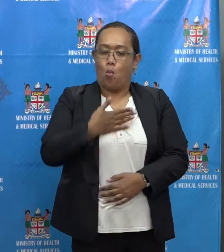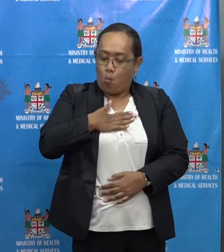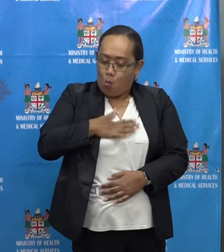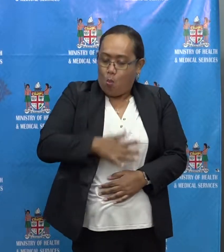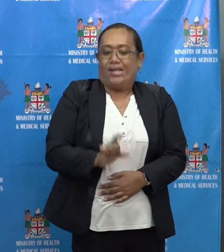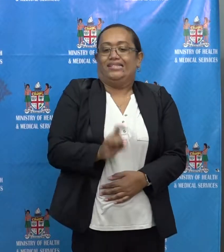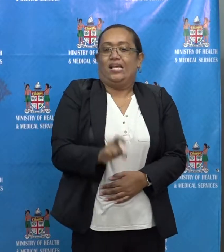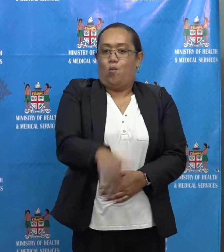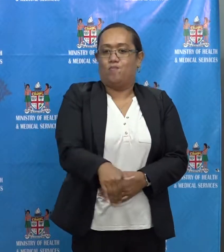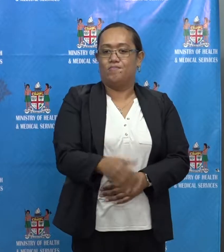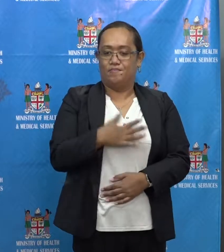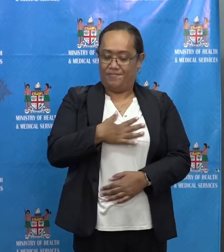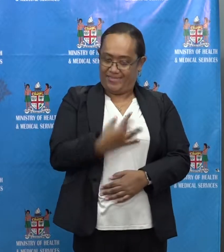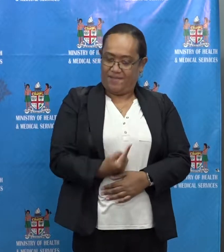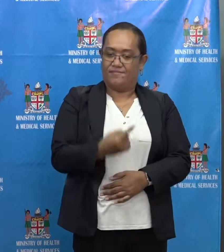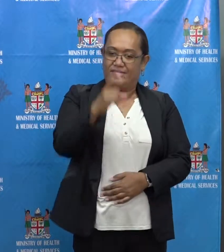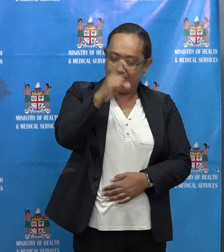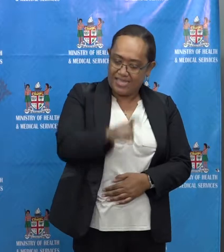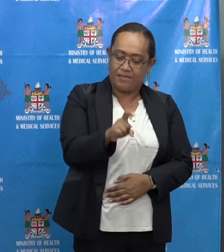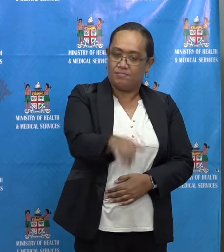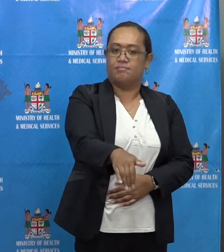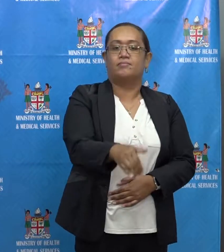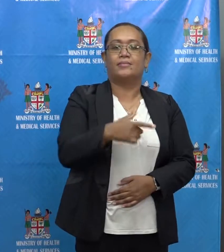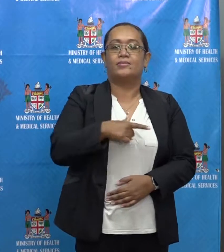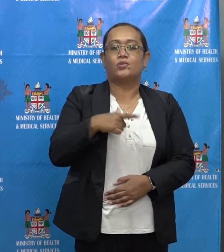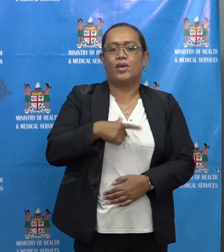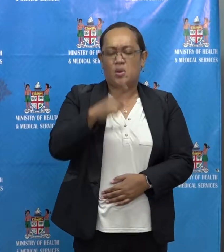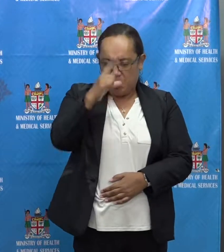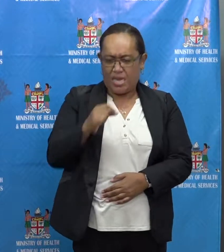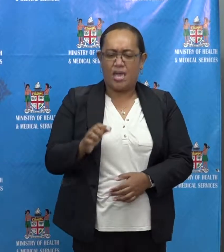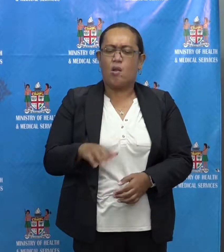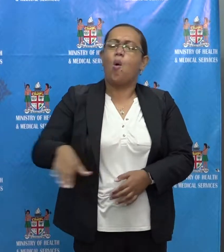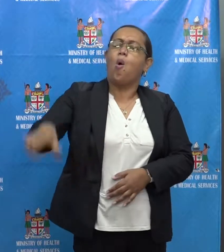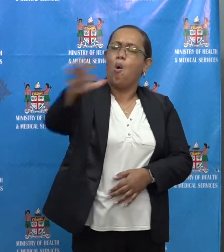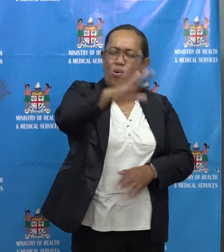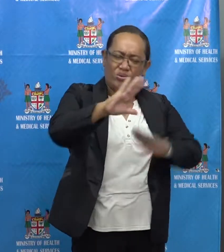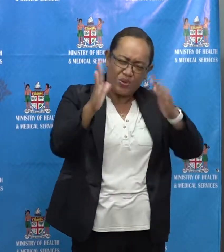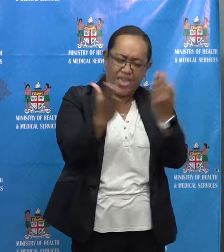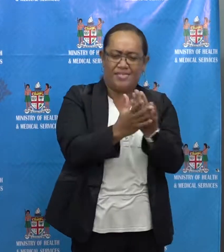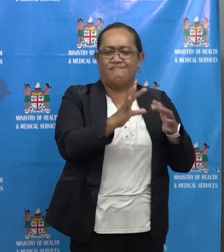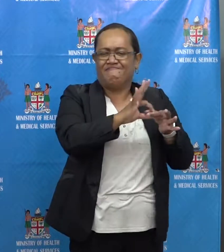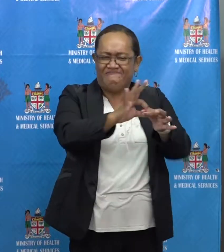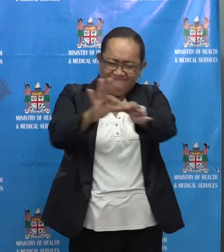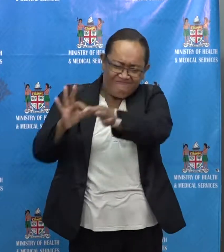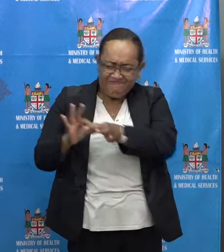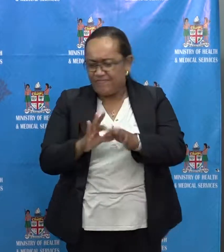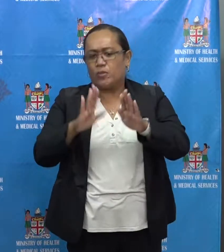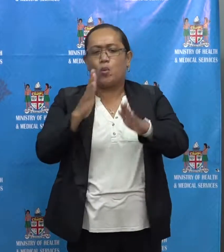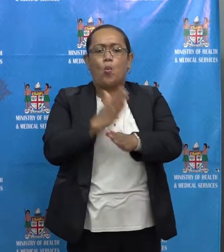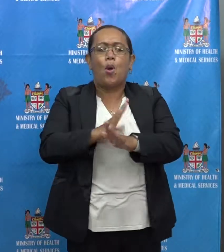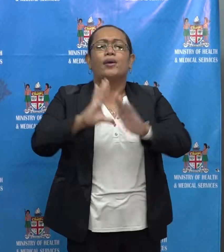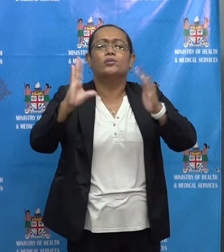I know that as a nation we can rise to meet this challenge. Most of us are abiding by the protocols we